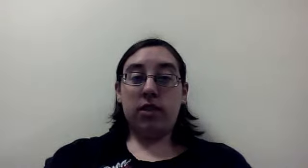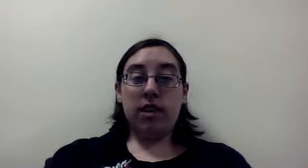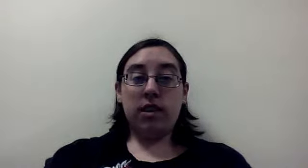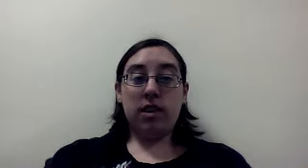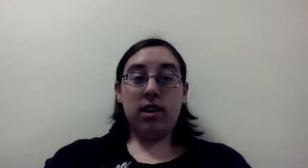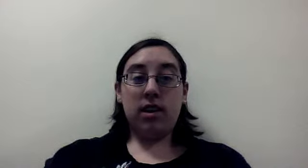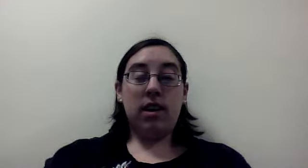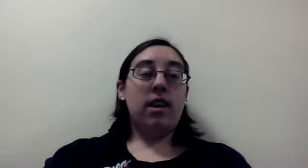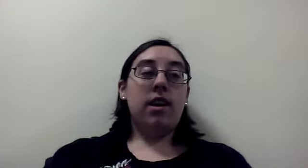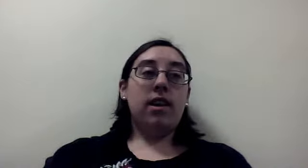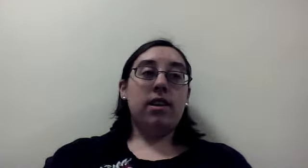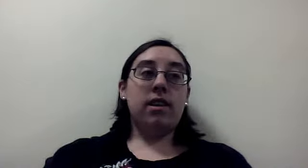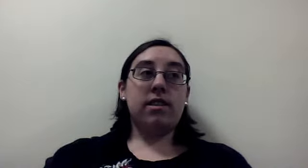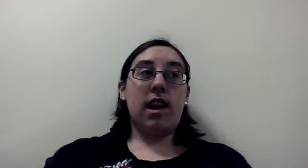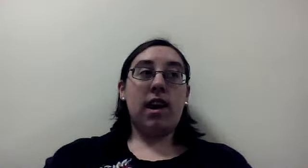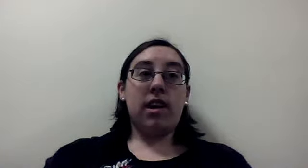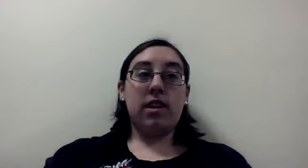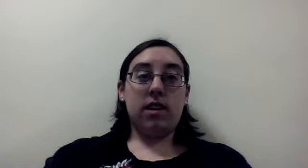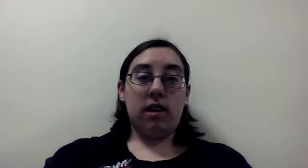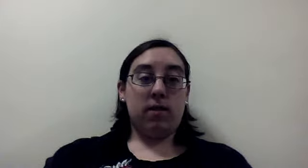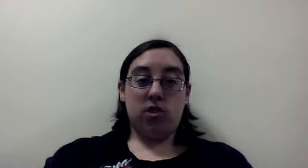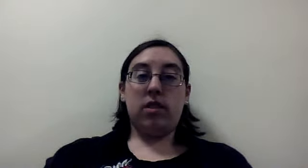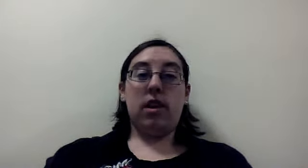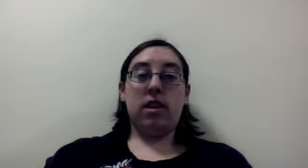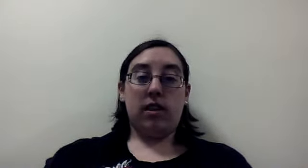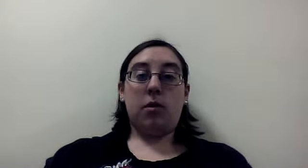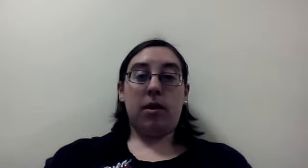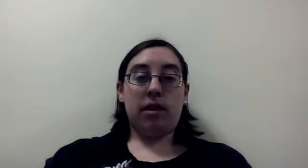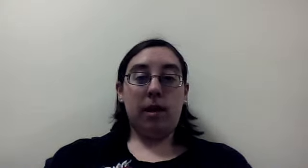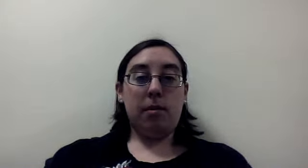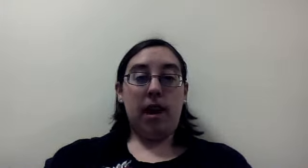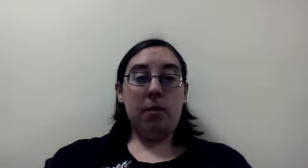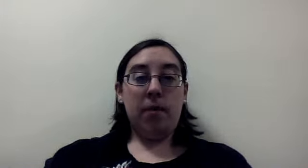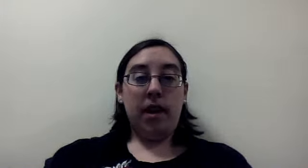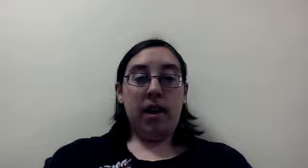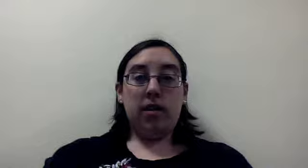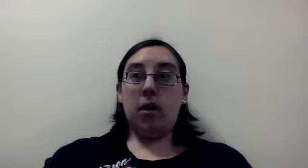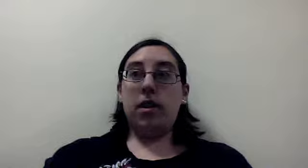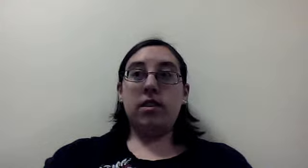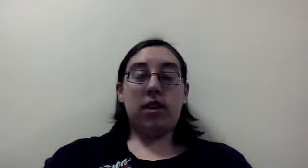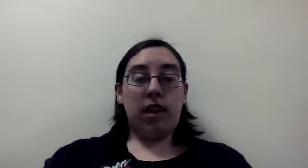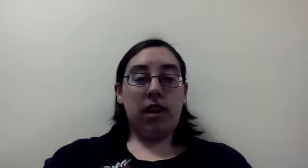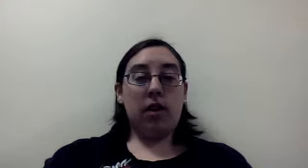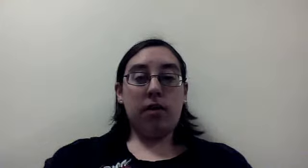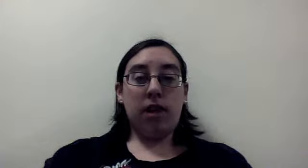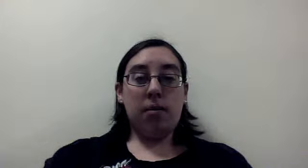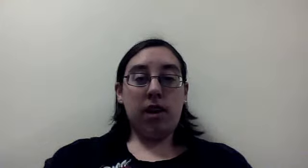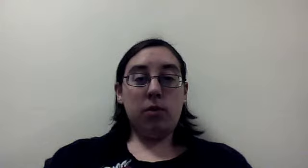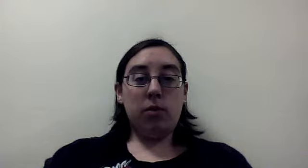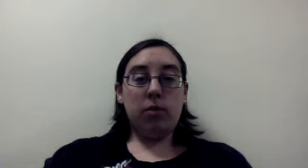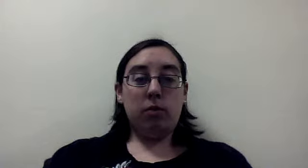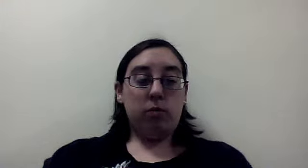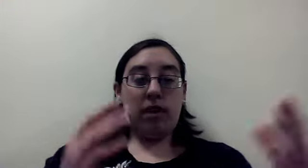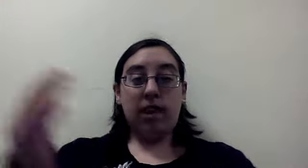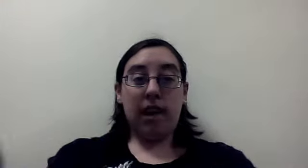understand, this guy just doesn't want to step down, so he's killing off anybody who is against